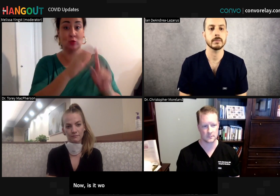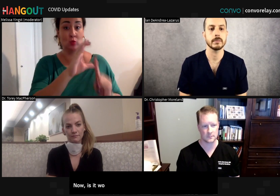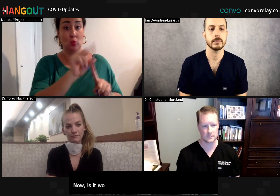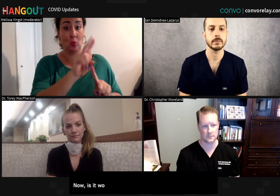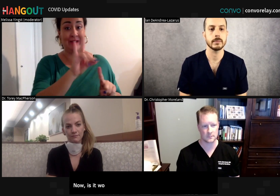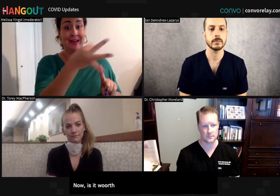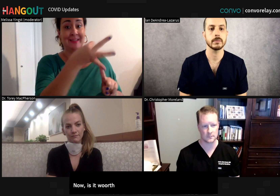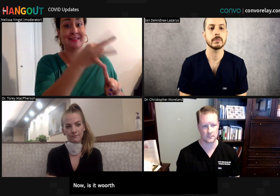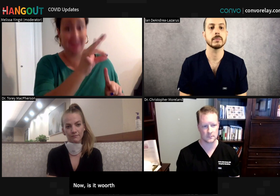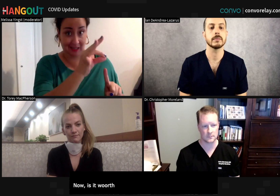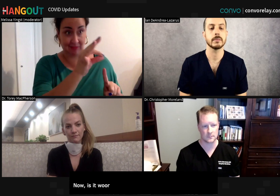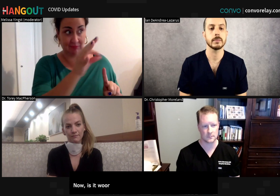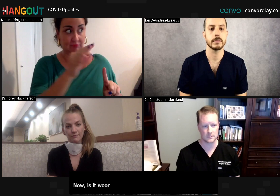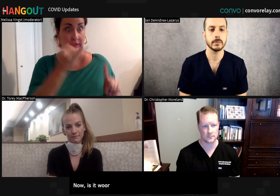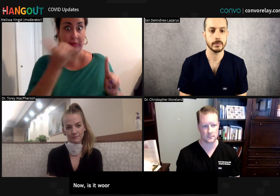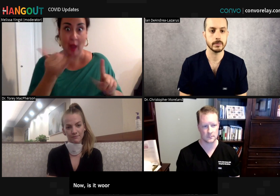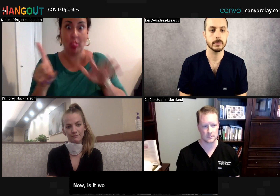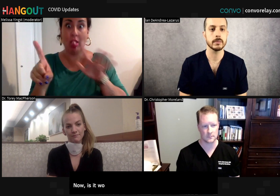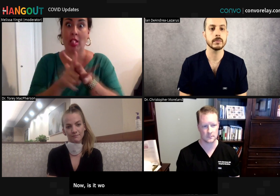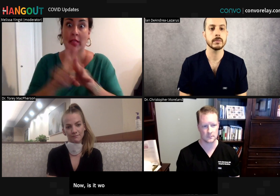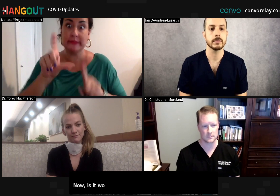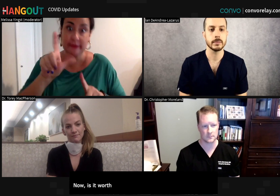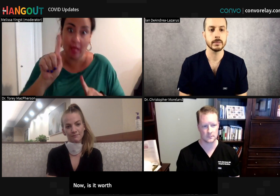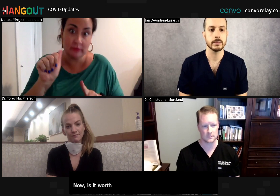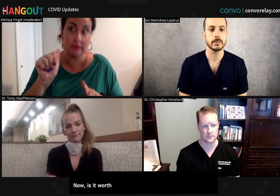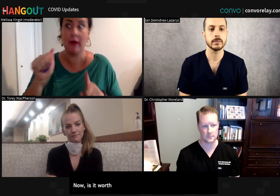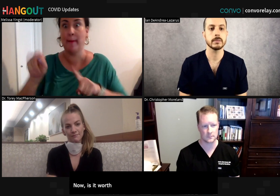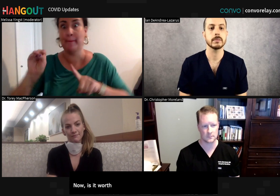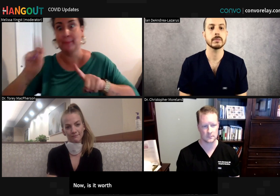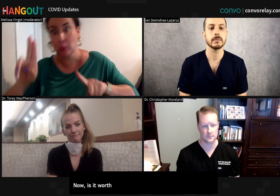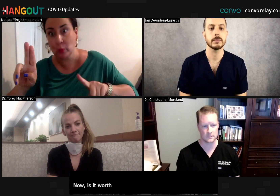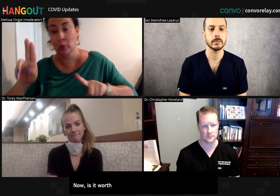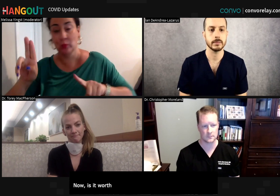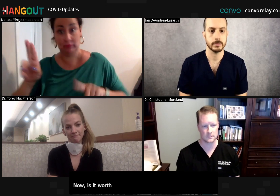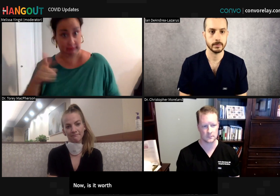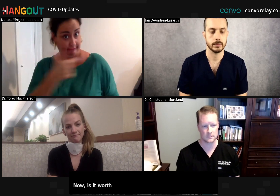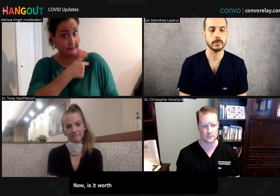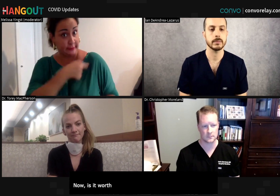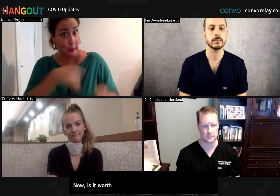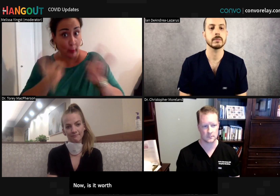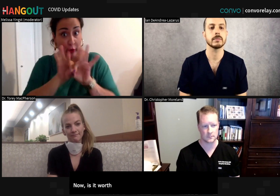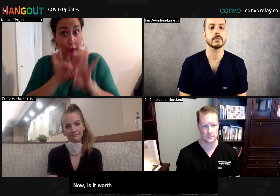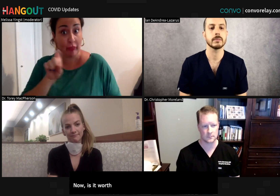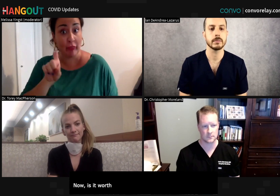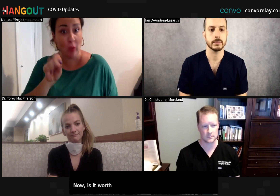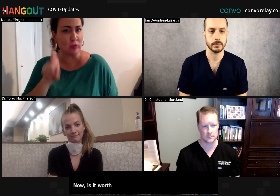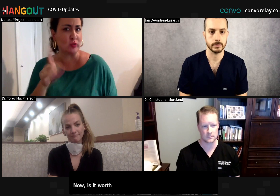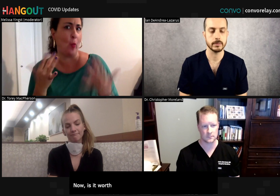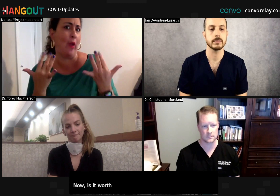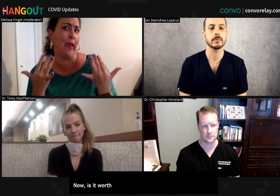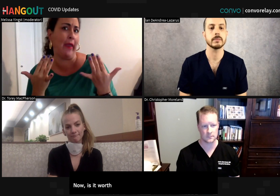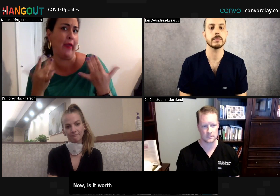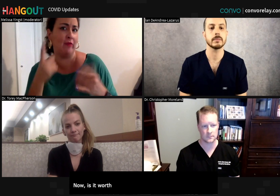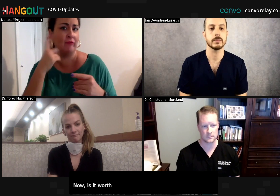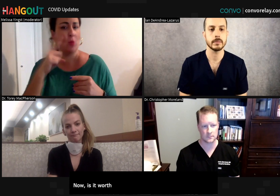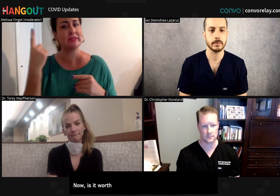of the vaccine was to fight against COVID-19, but now we have the Delta, we have the Mu? Is it worth to